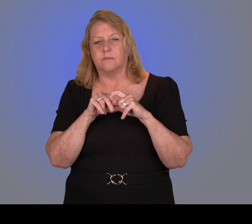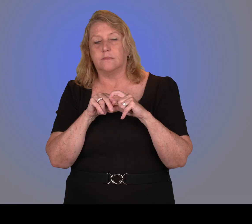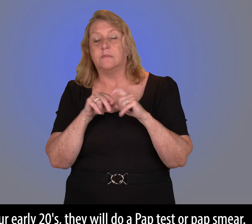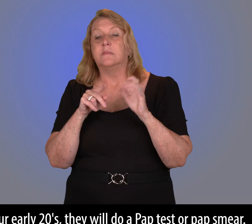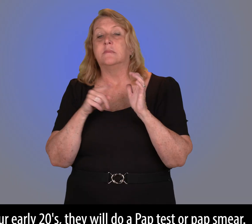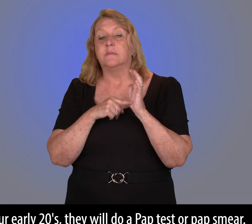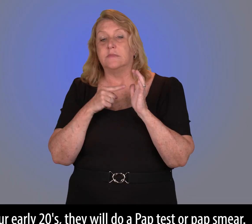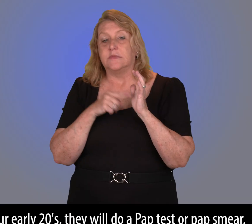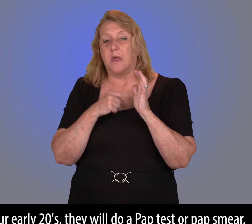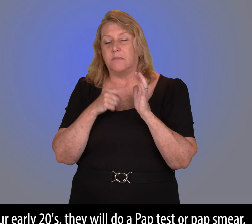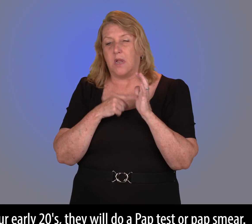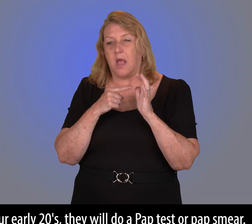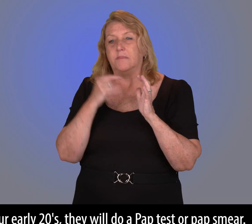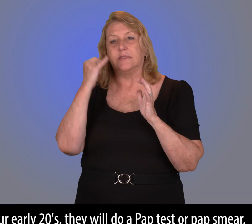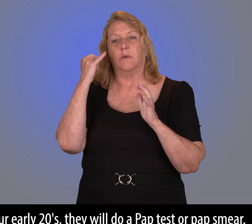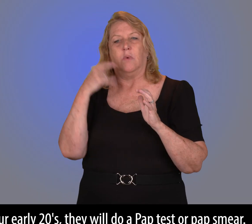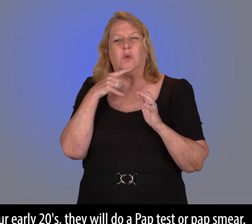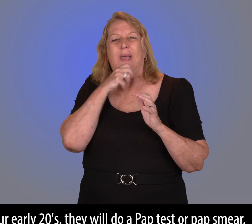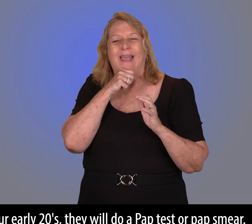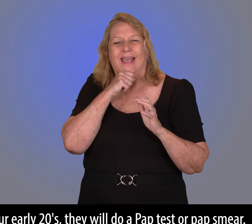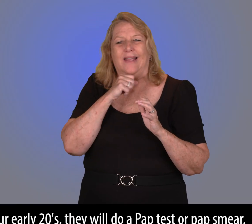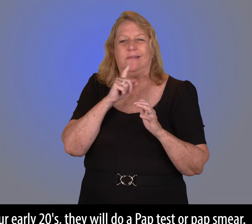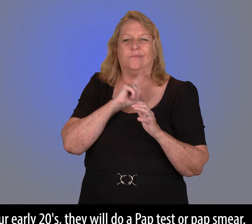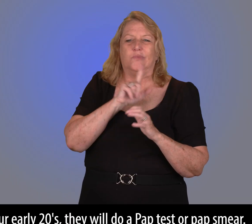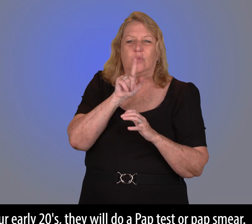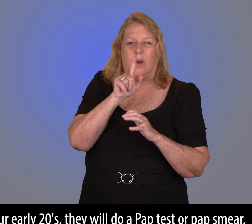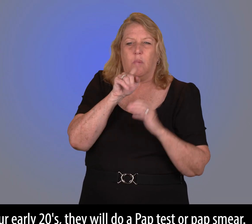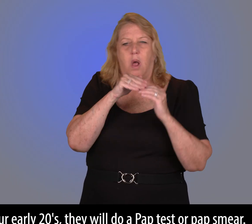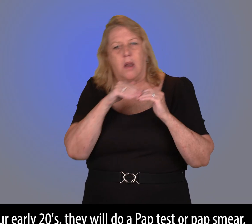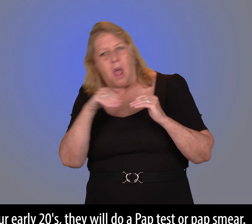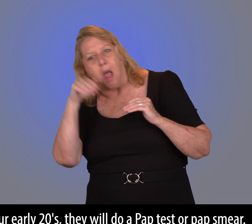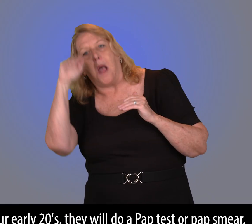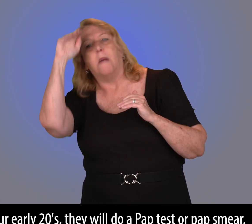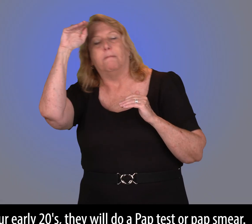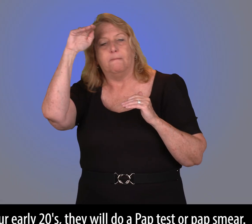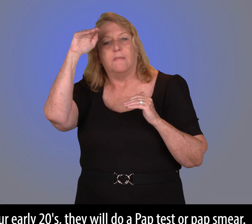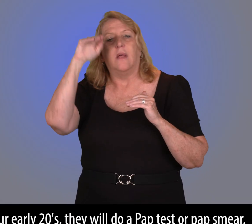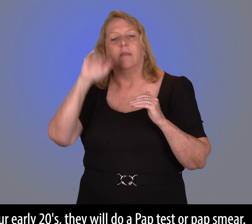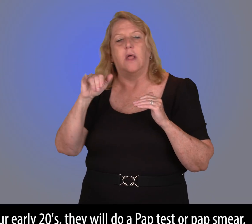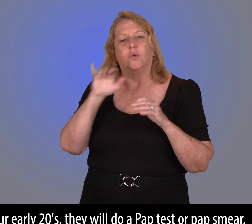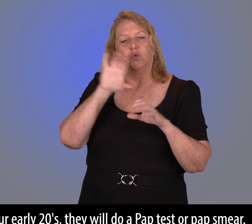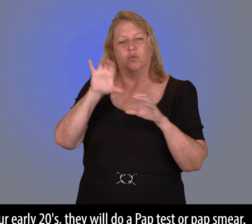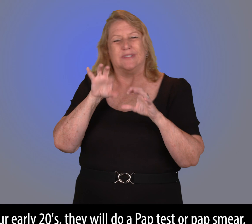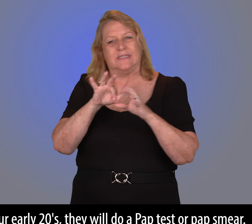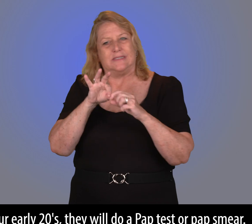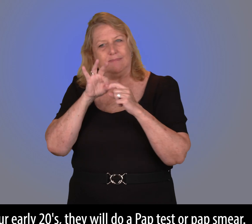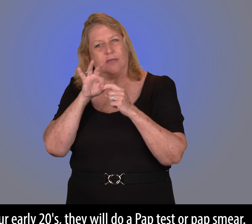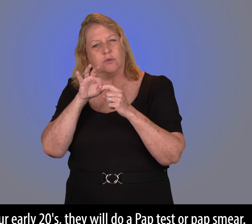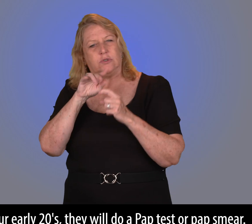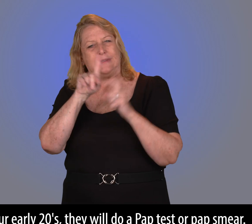At some visits, starting in your early 20s, they will do a Pap test or Pap